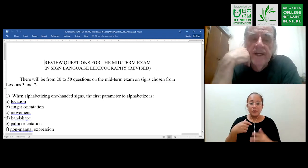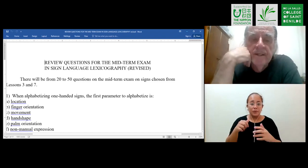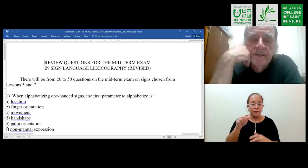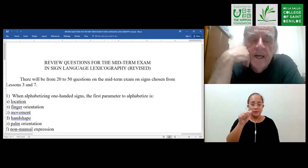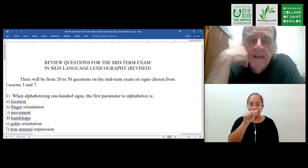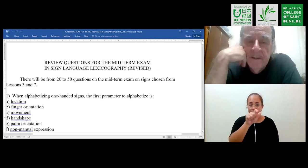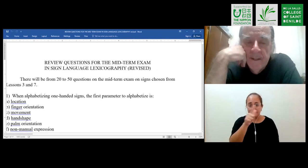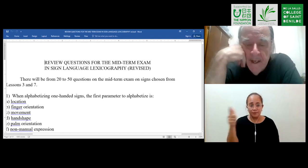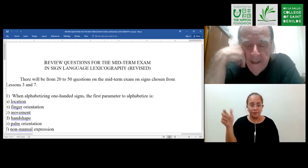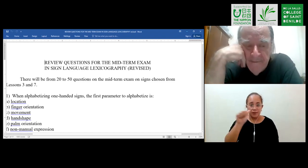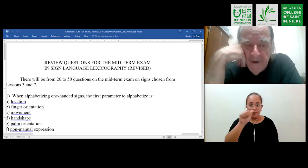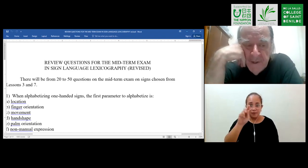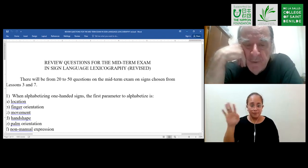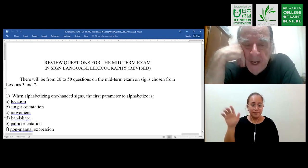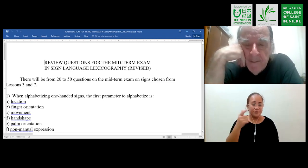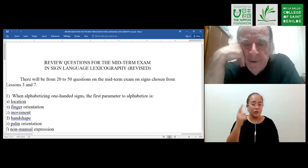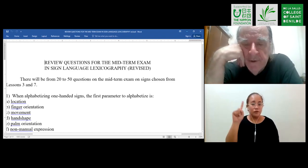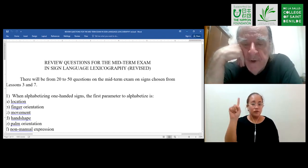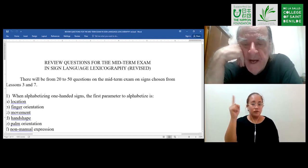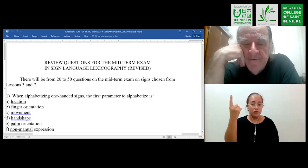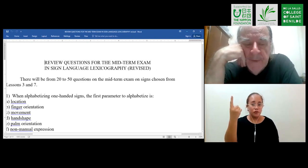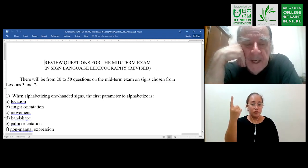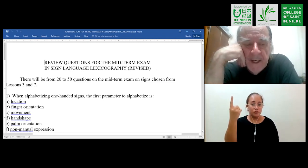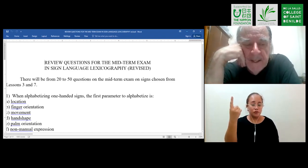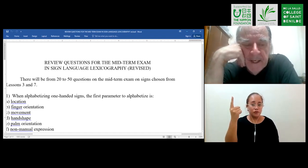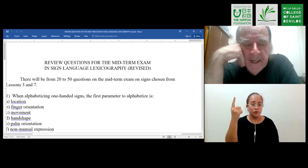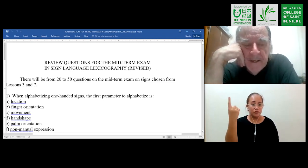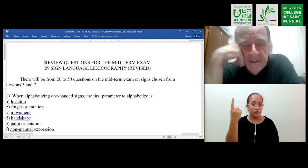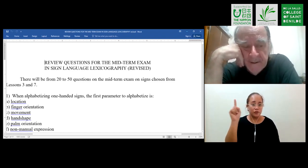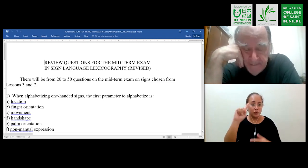one-handed signs, the first parameter to alphabetize is?